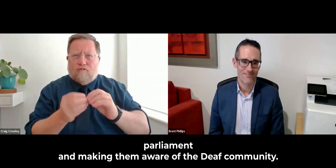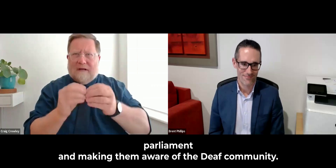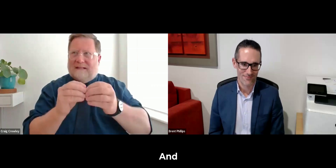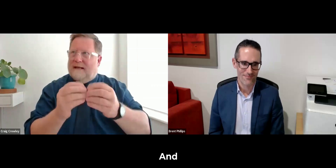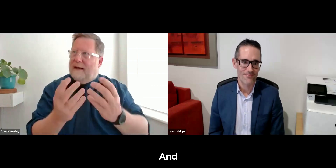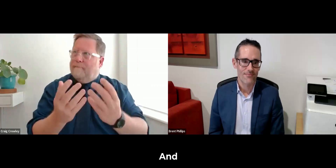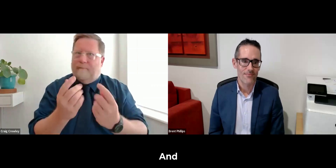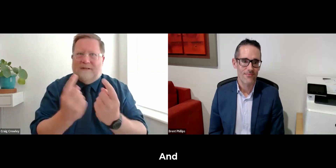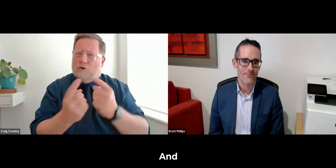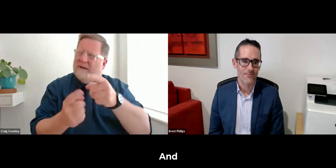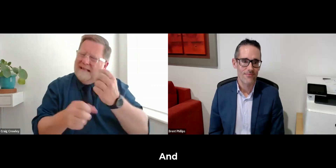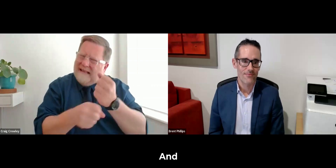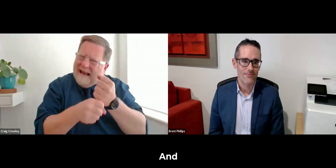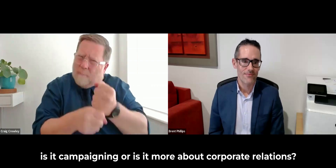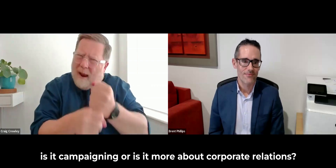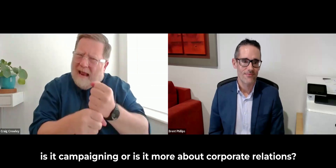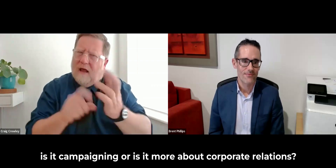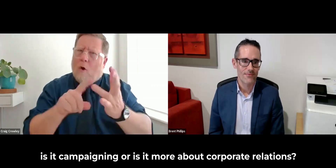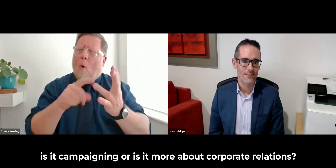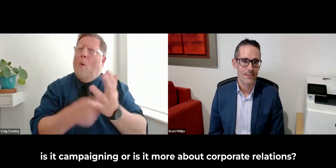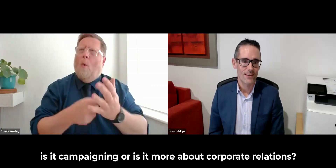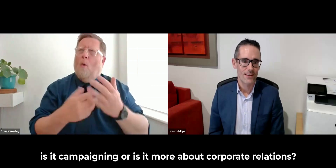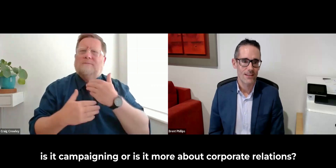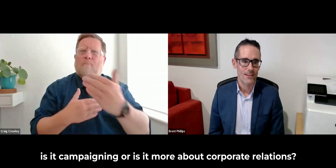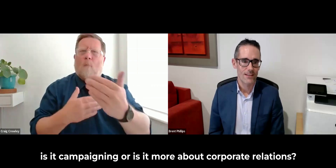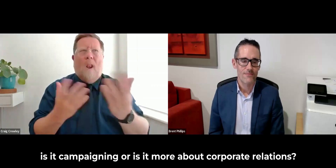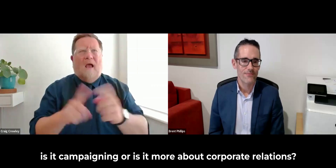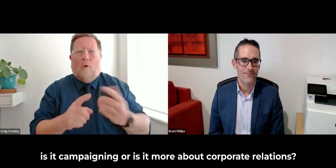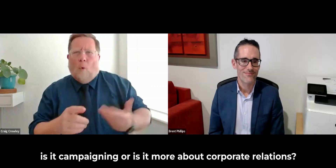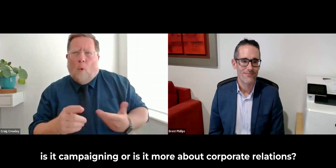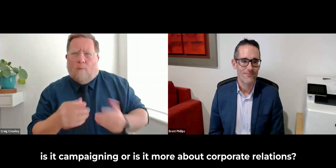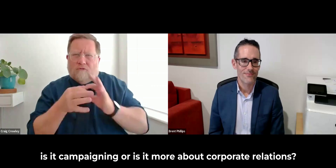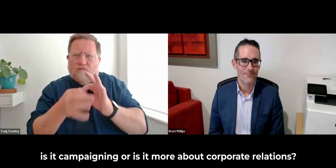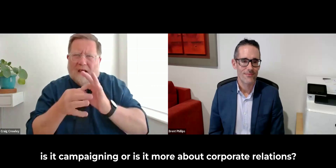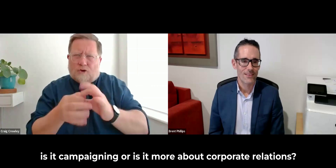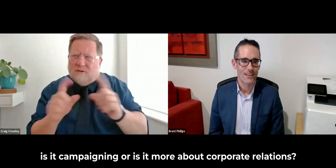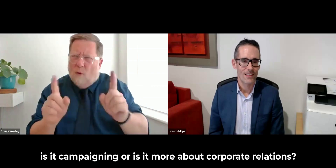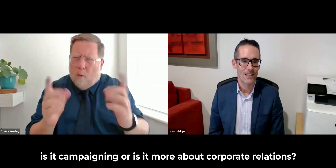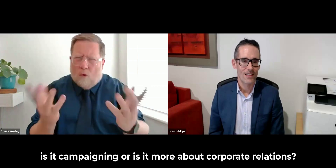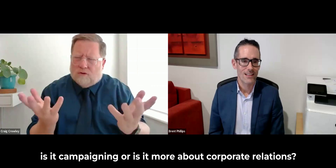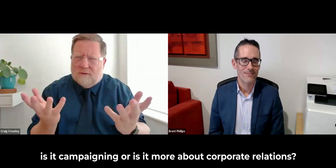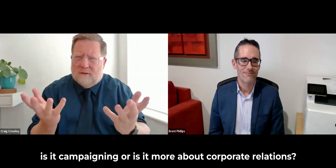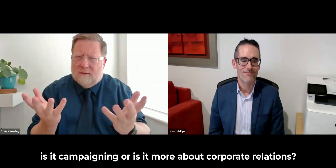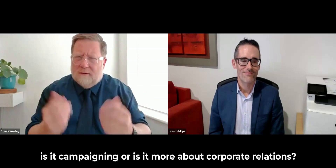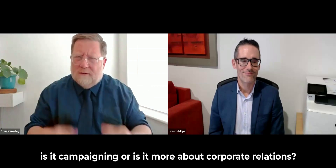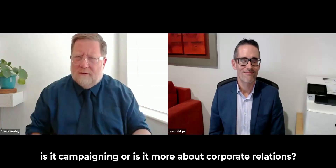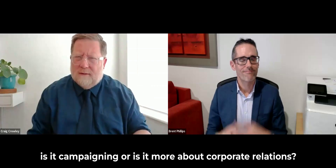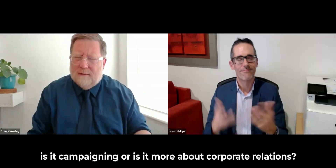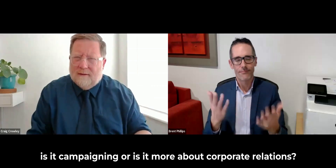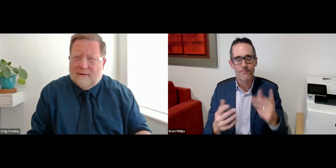community. And is it campaigning or is it more about corporate